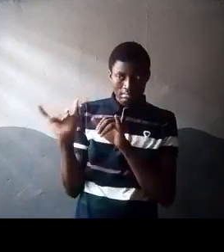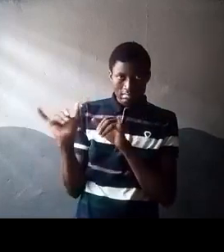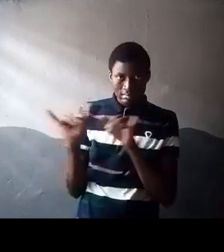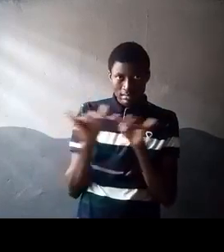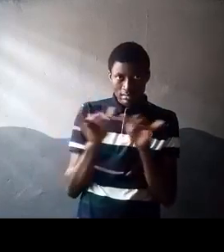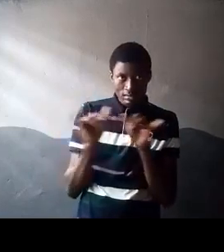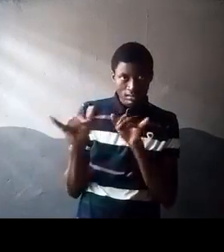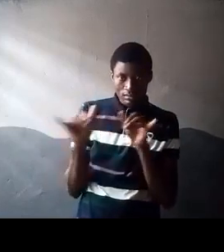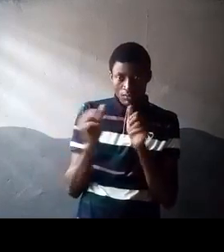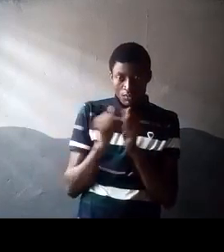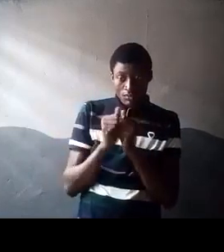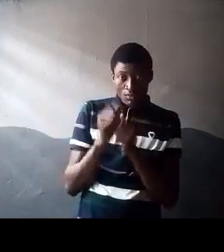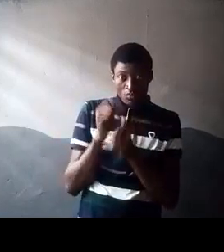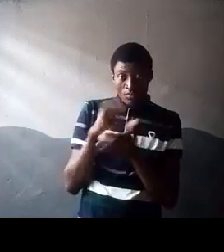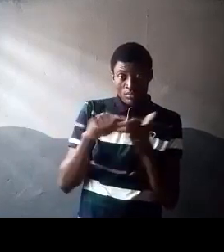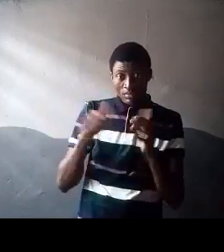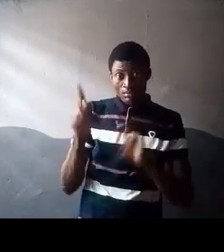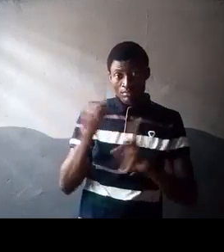ago,